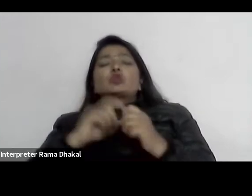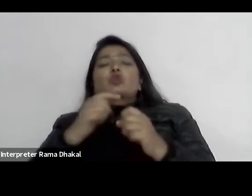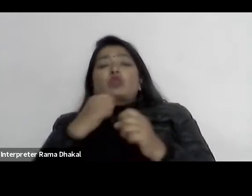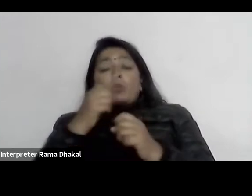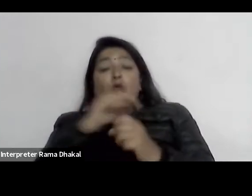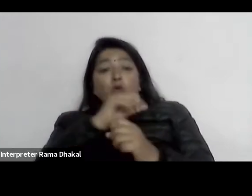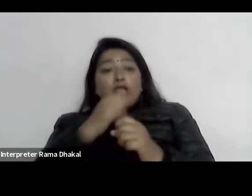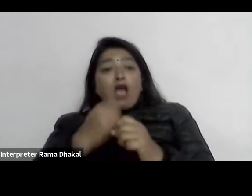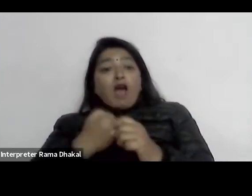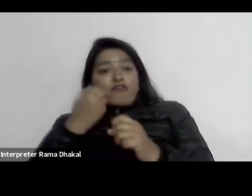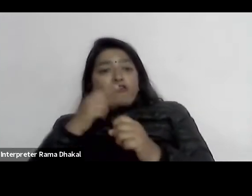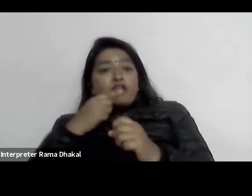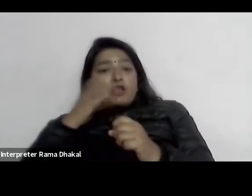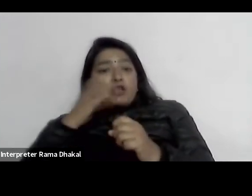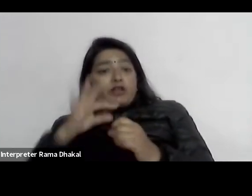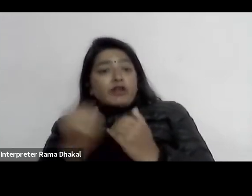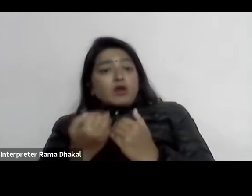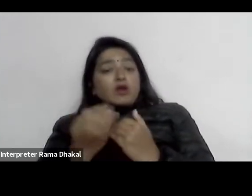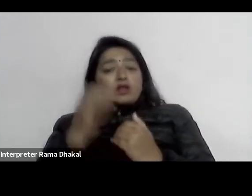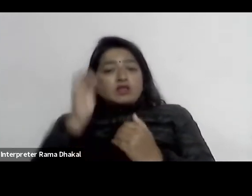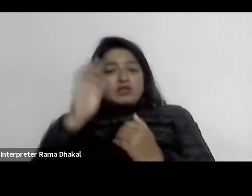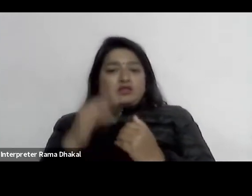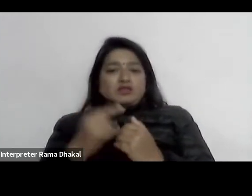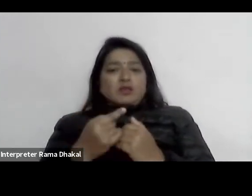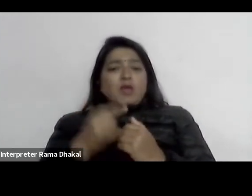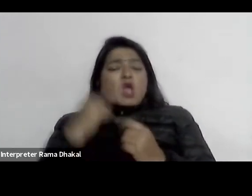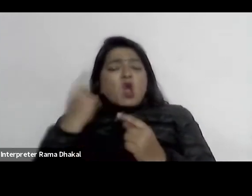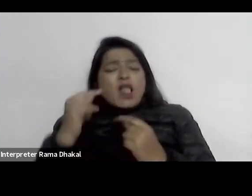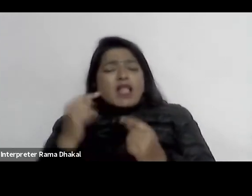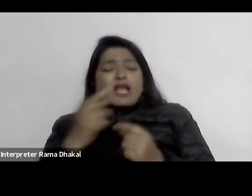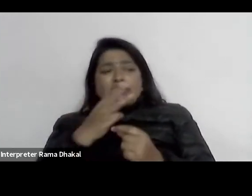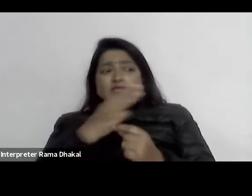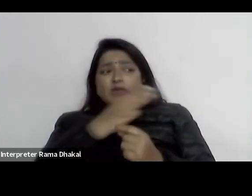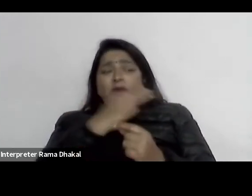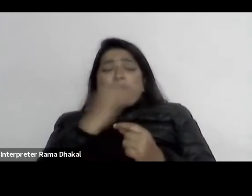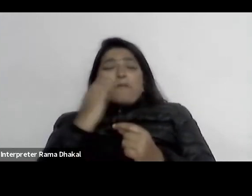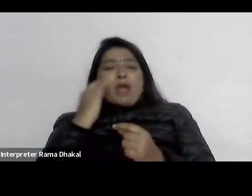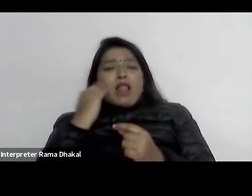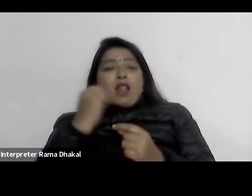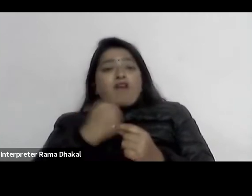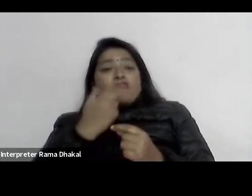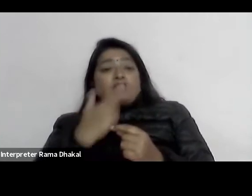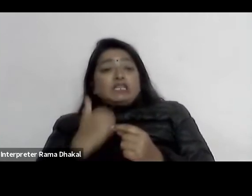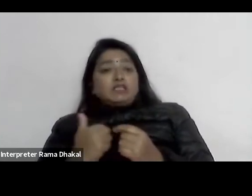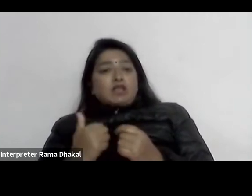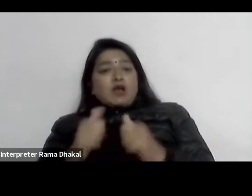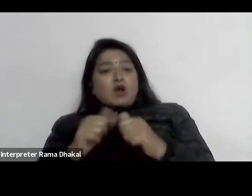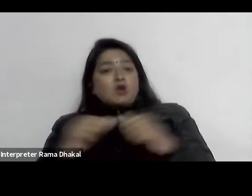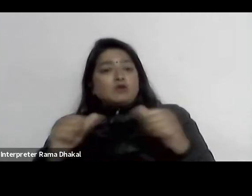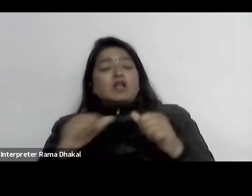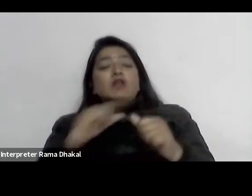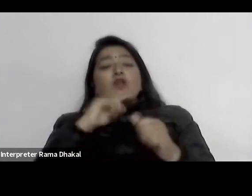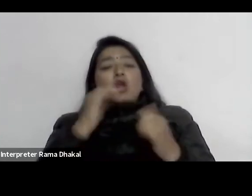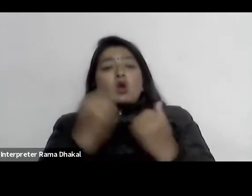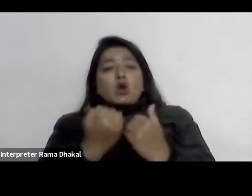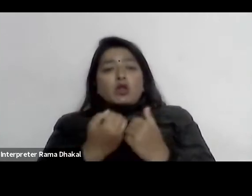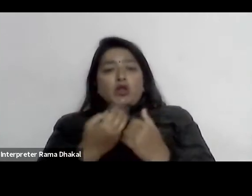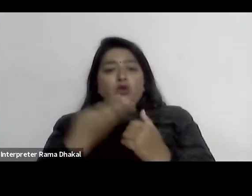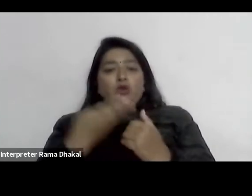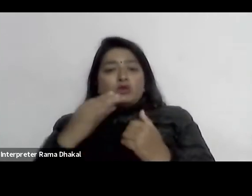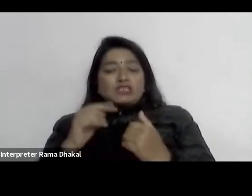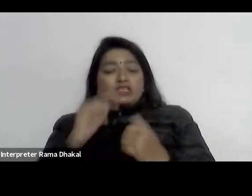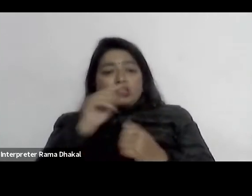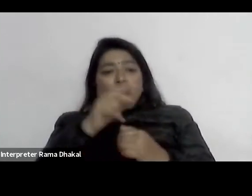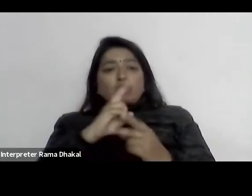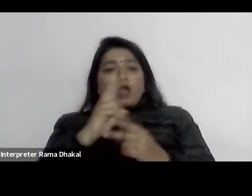Those are not always in the women's best interest or not what the women want. They can be deported, but they don't really want to be deported.